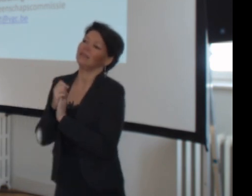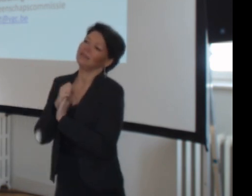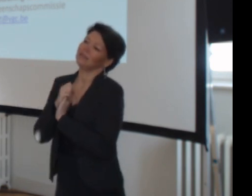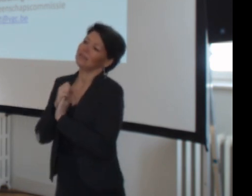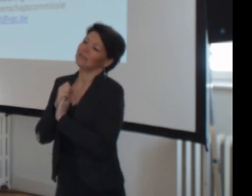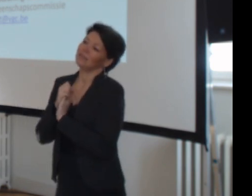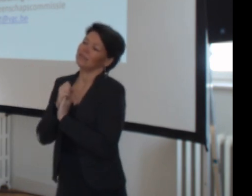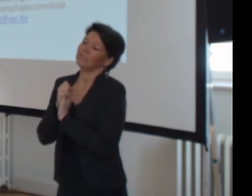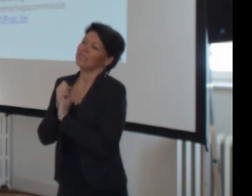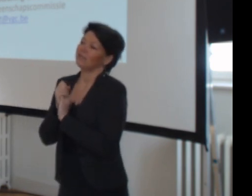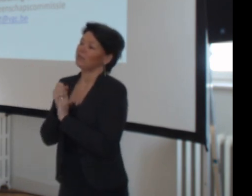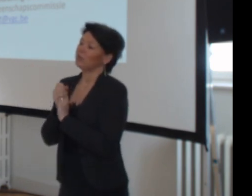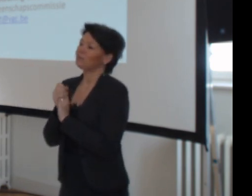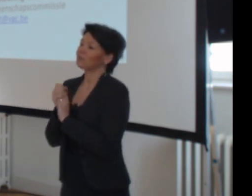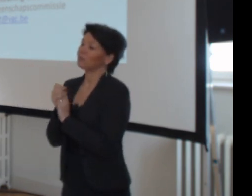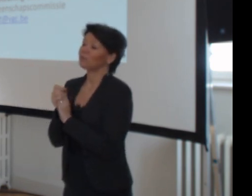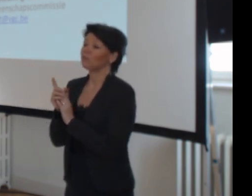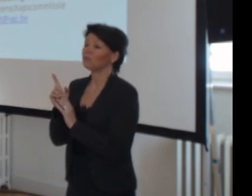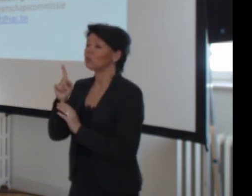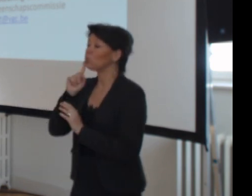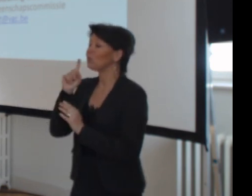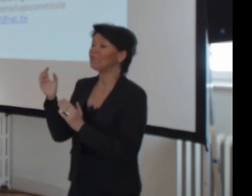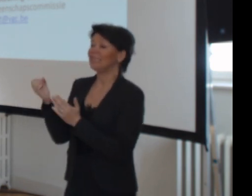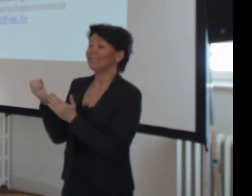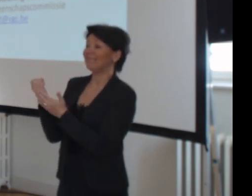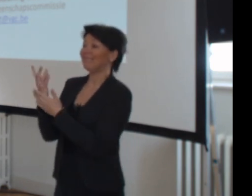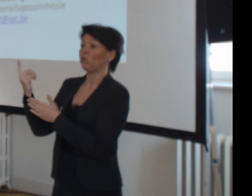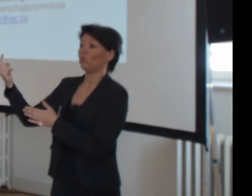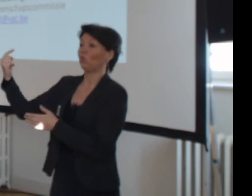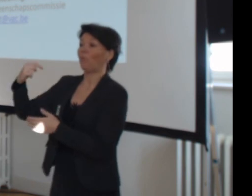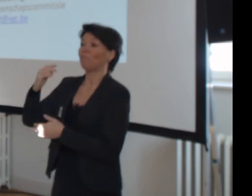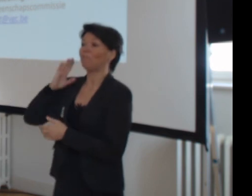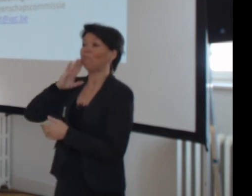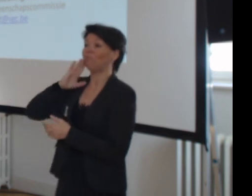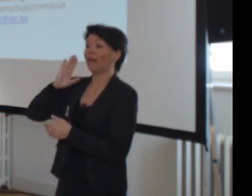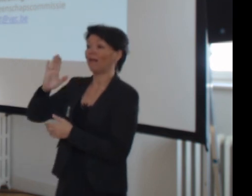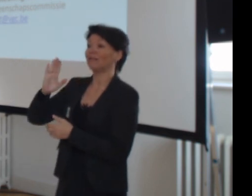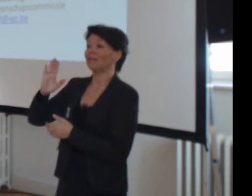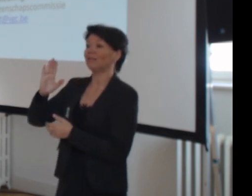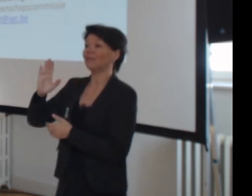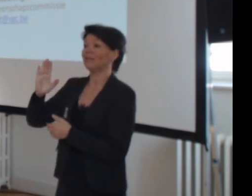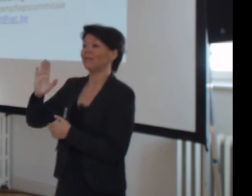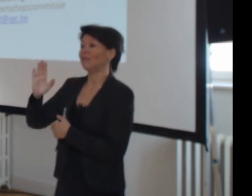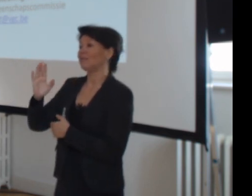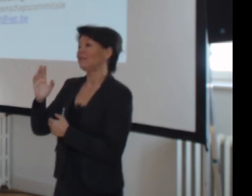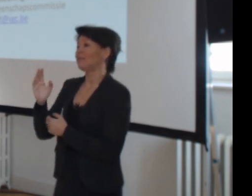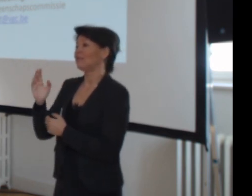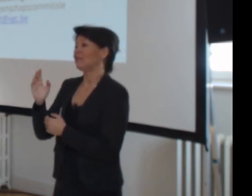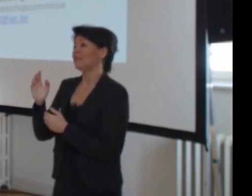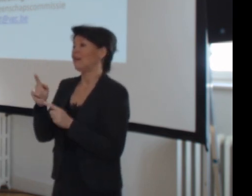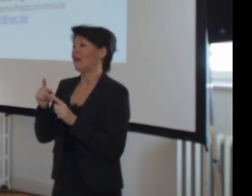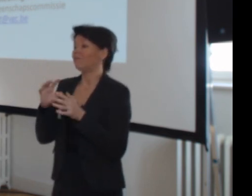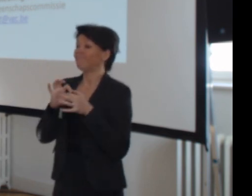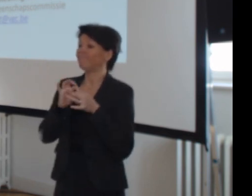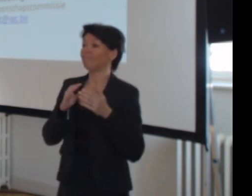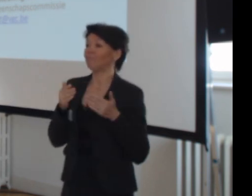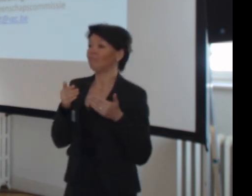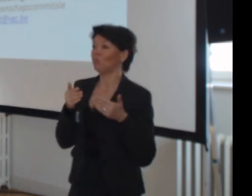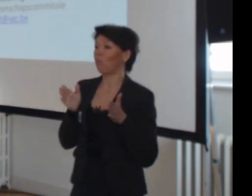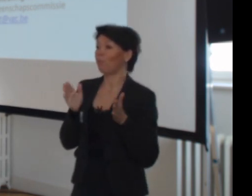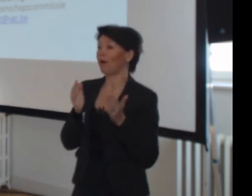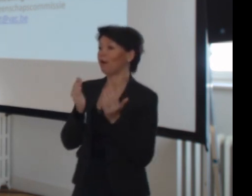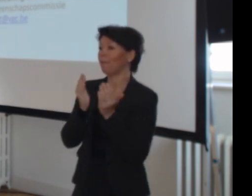the newcomers as being serviced by the public libraries. For